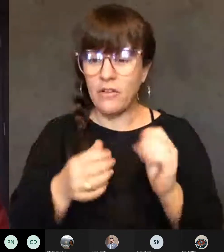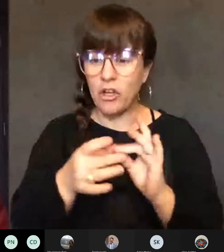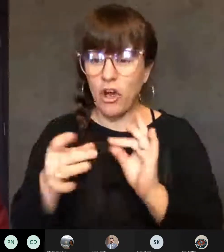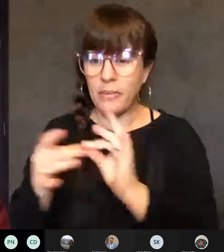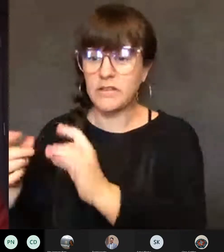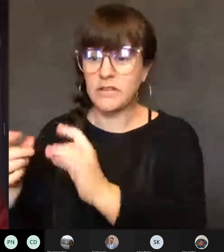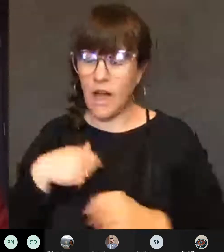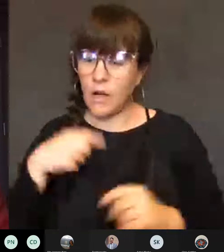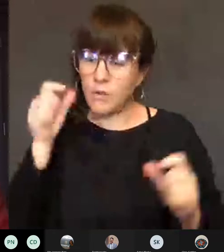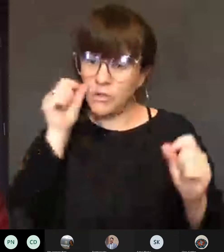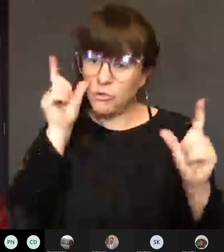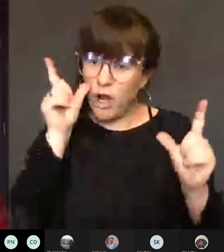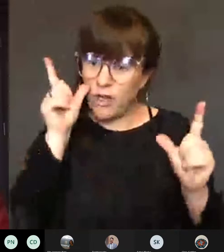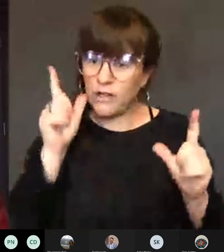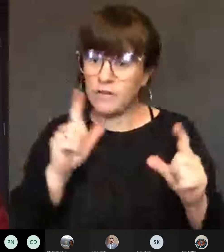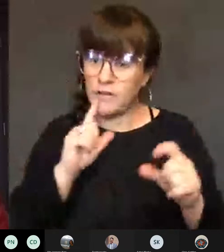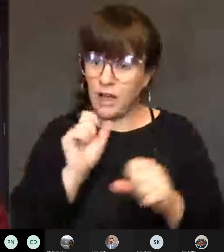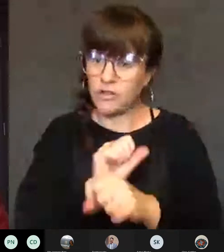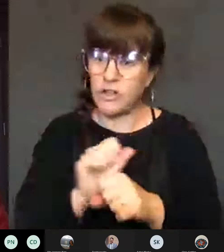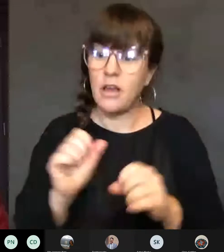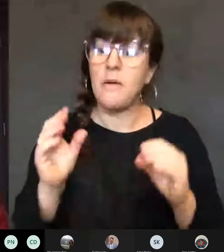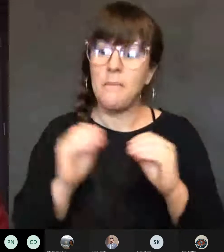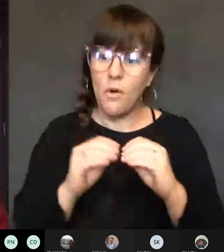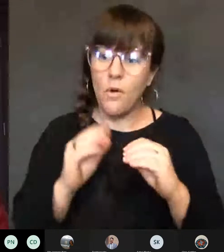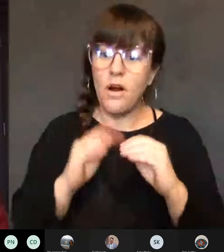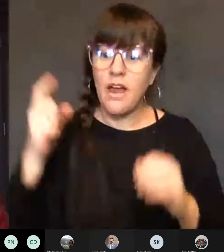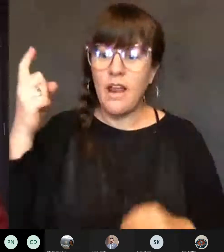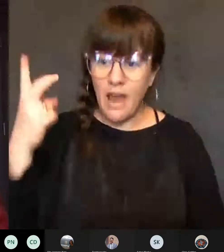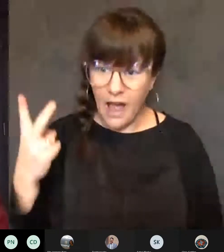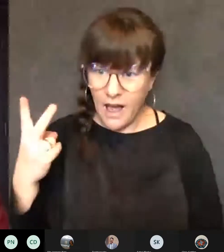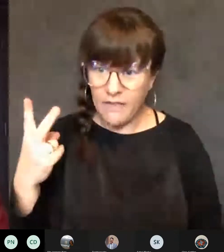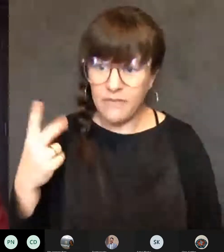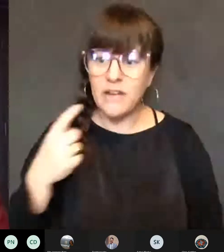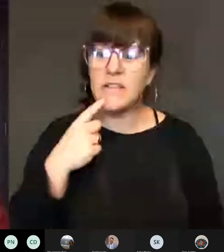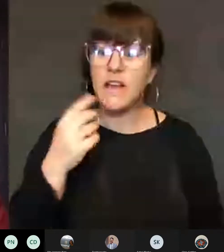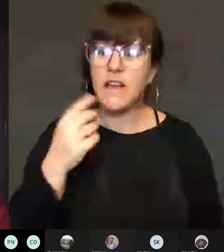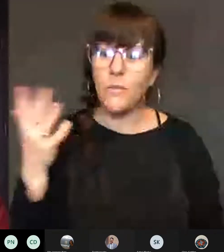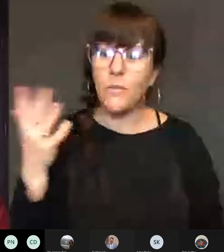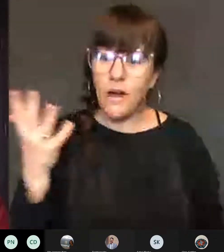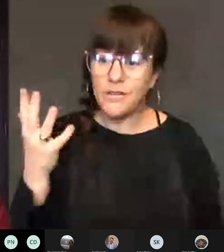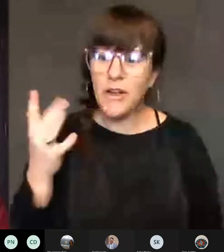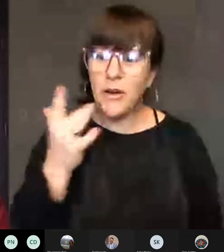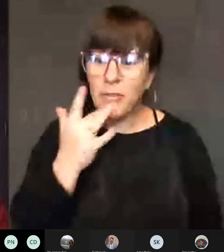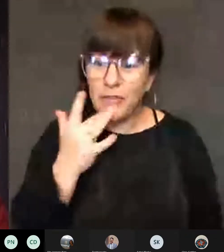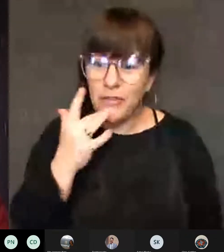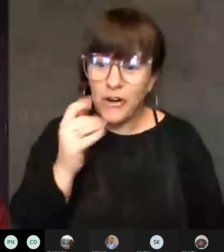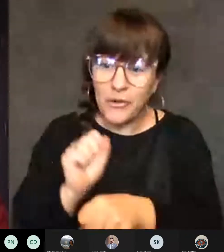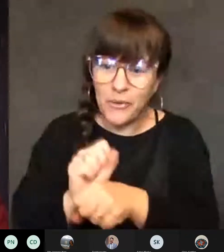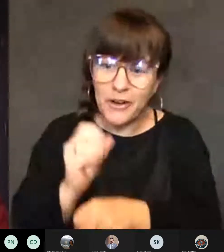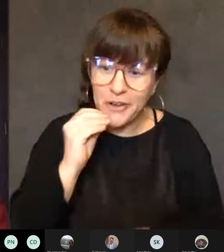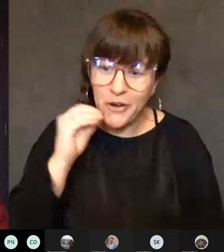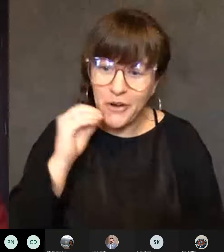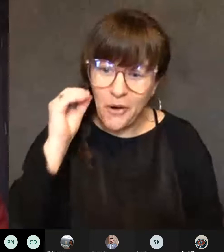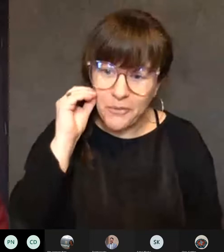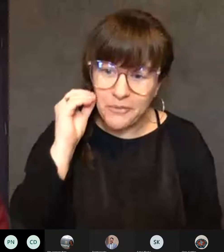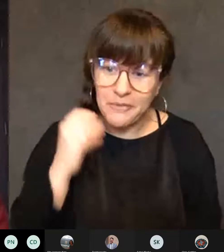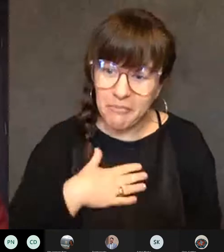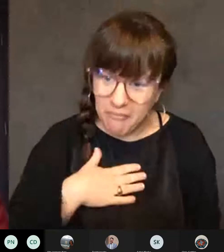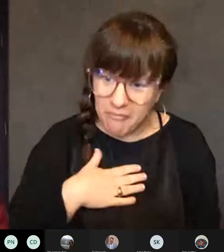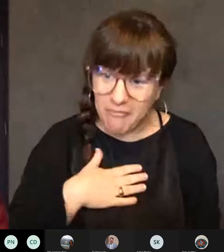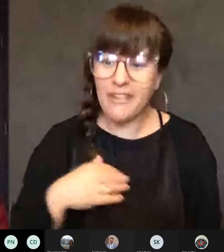surprised that more than half of us said that they preferred working at home. Now, I don't know if that means all the time